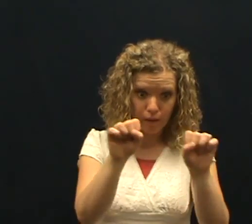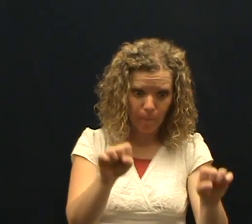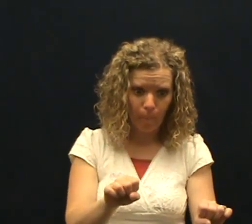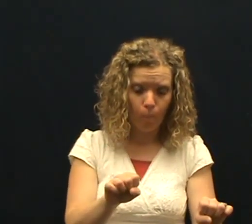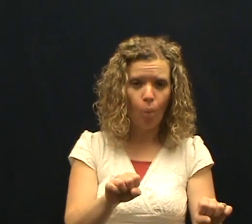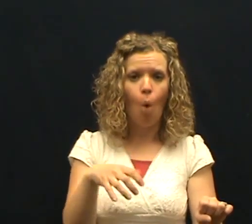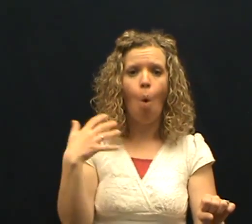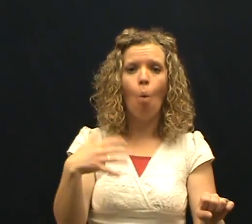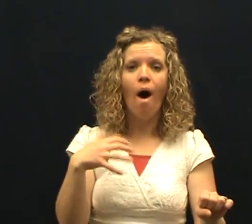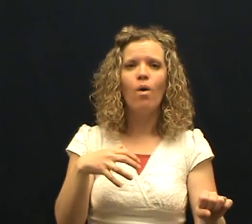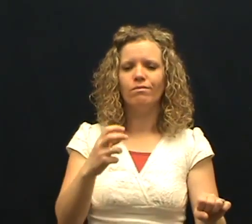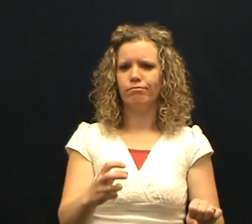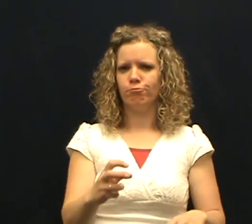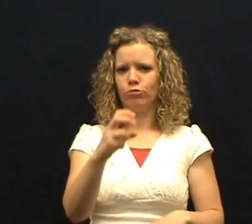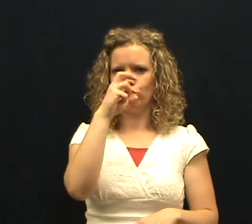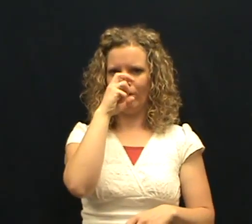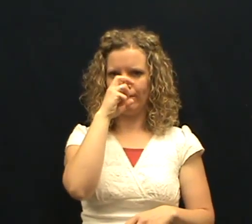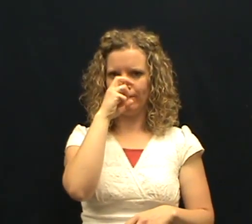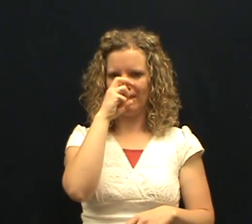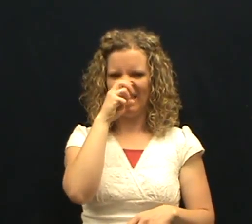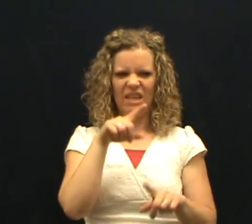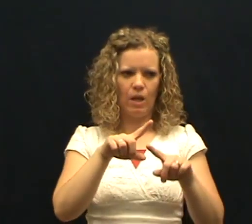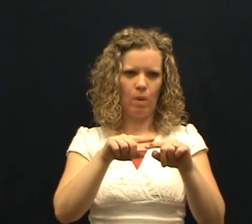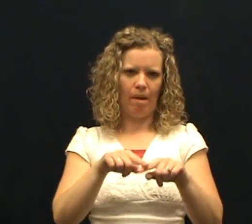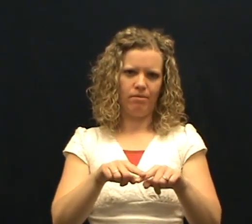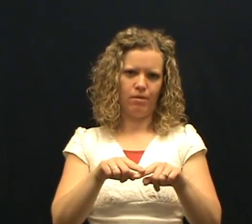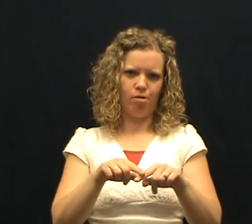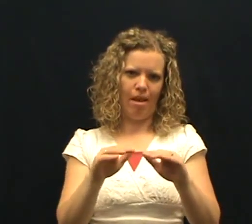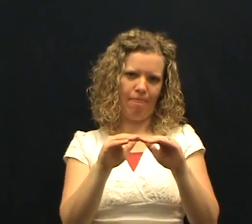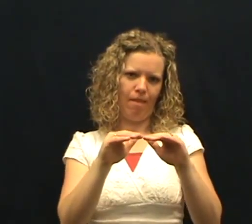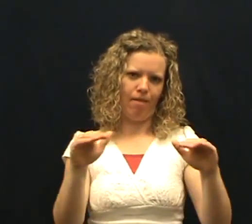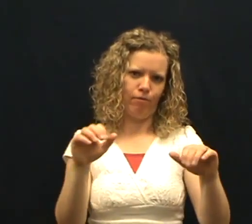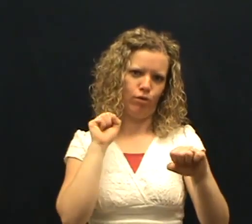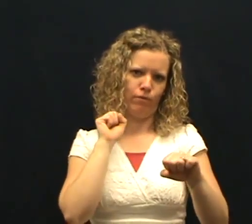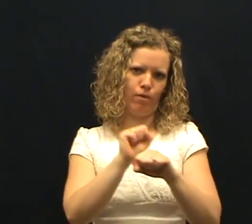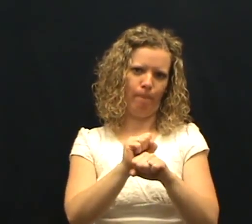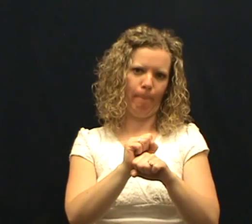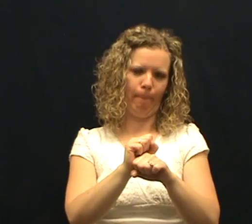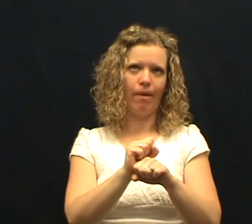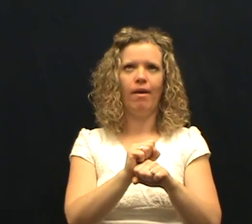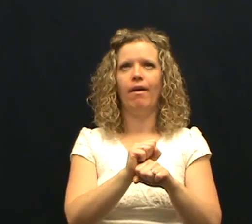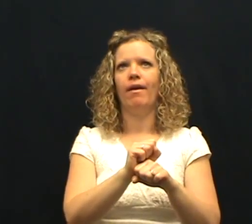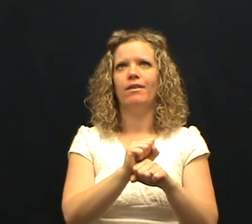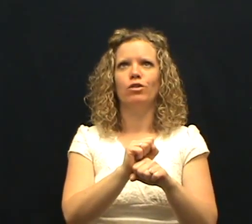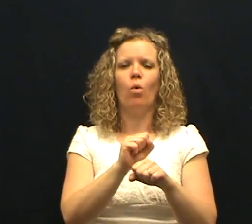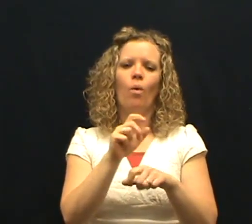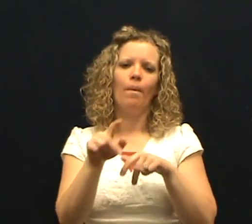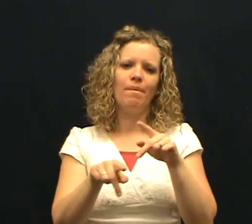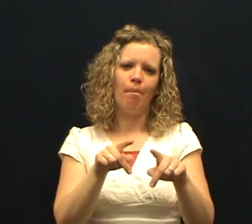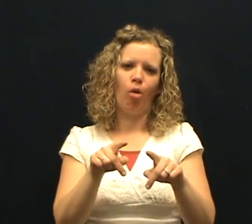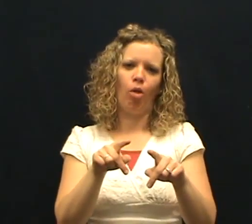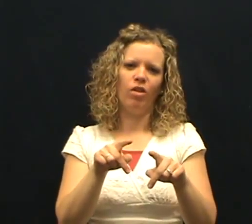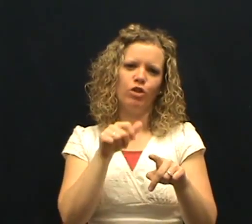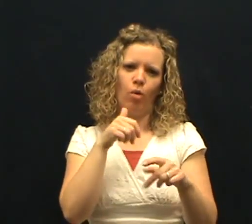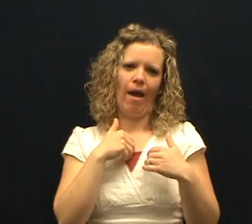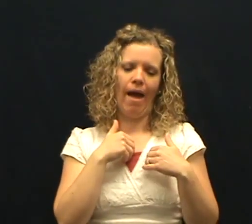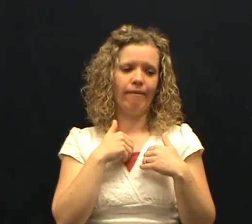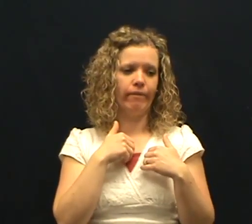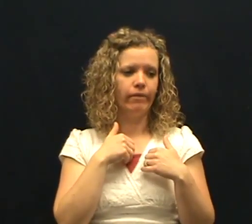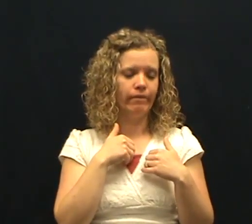restricted to different levels of employees by the use of passwords and firewalls and that type of thing. And